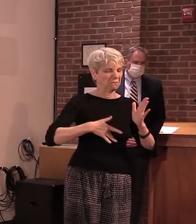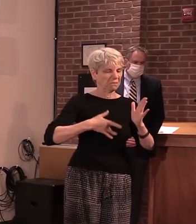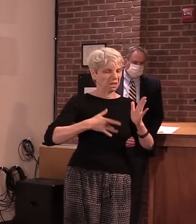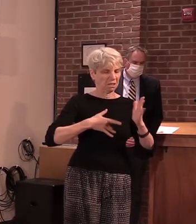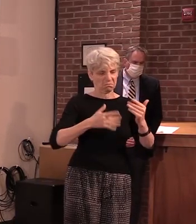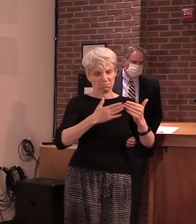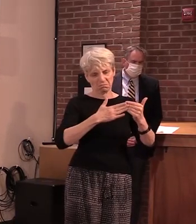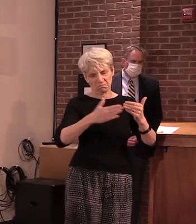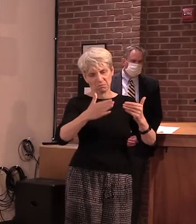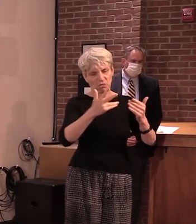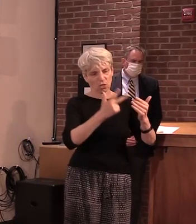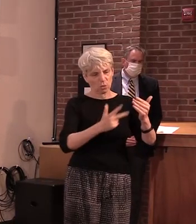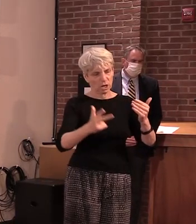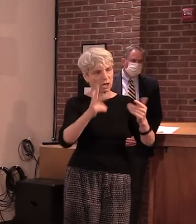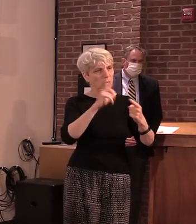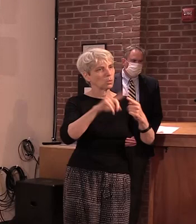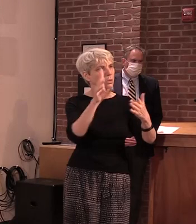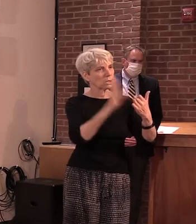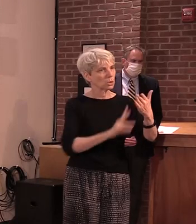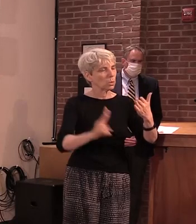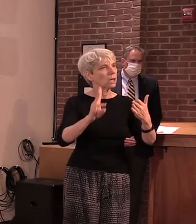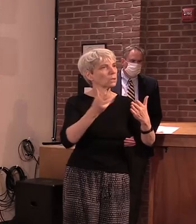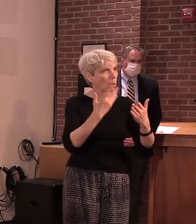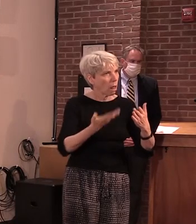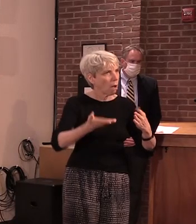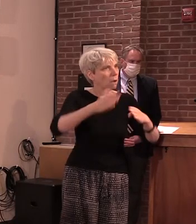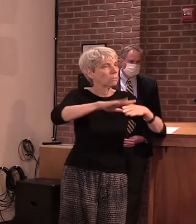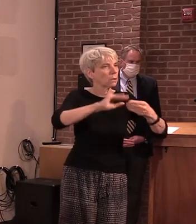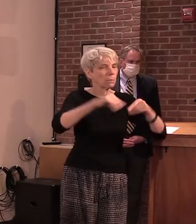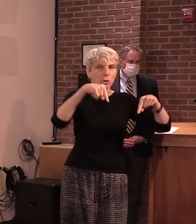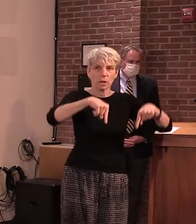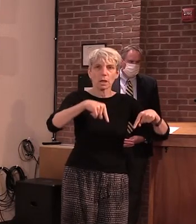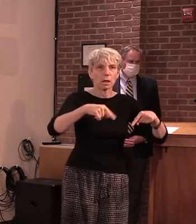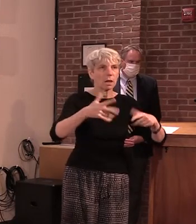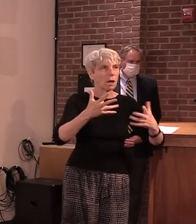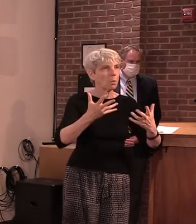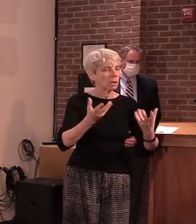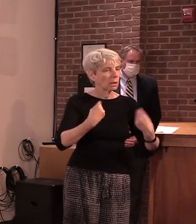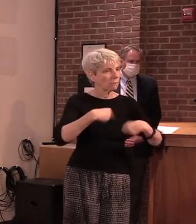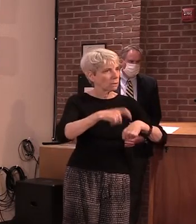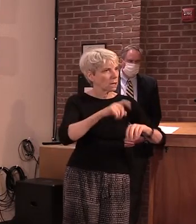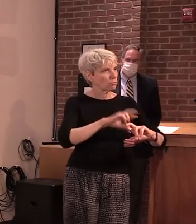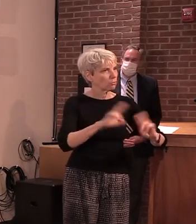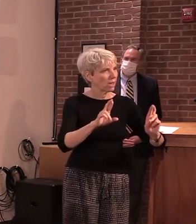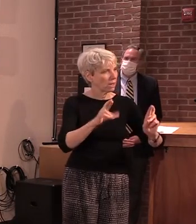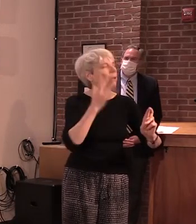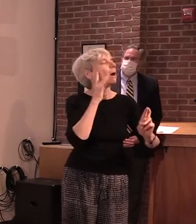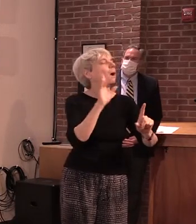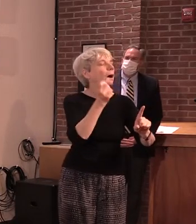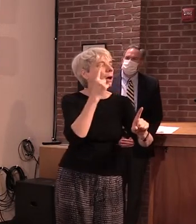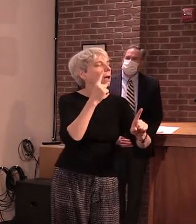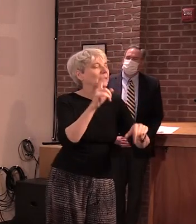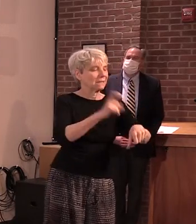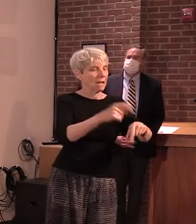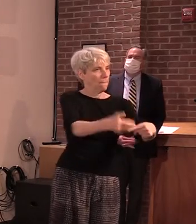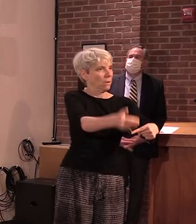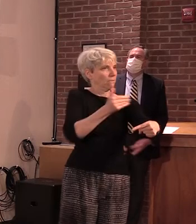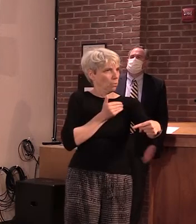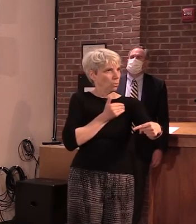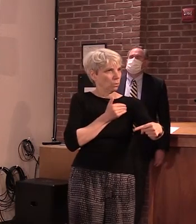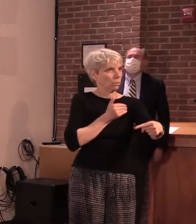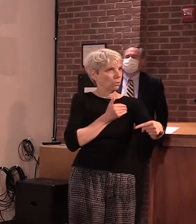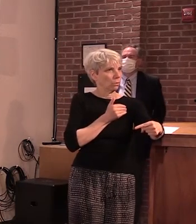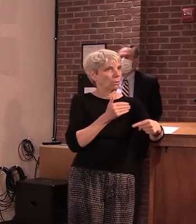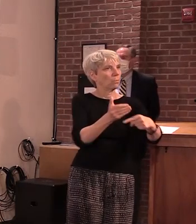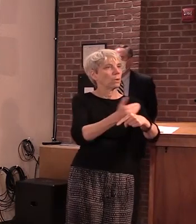3 to 6 weeks, and I just wanted to be prepared. And I thought it was a point in time when it was